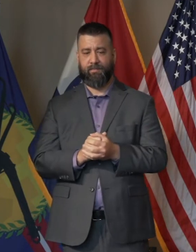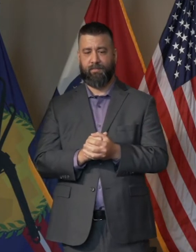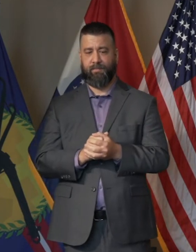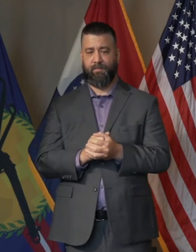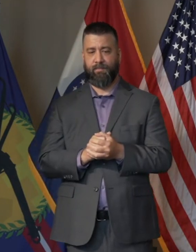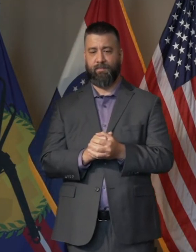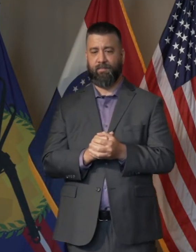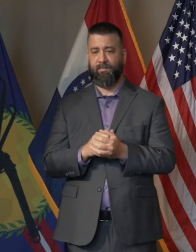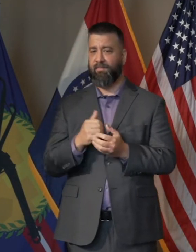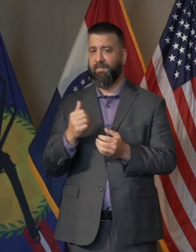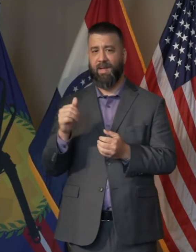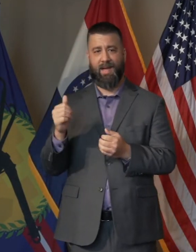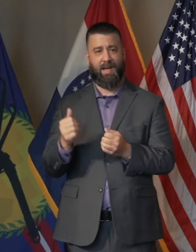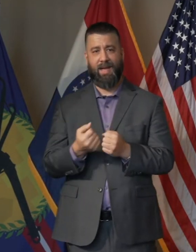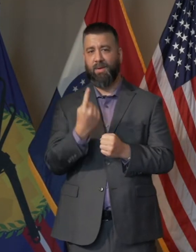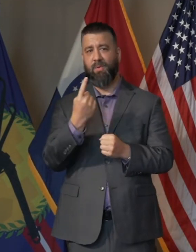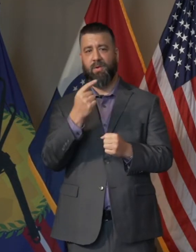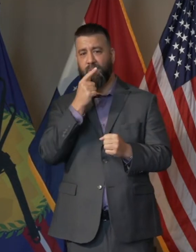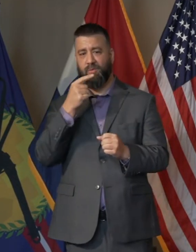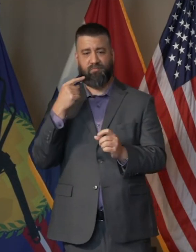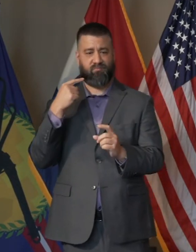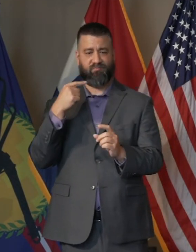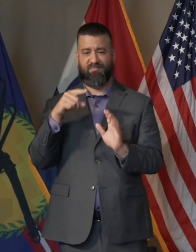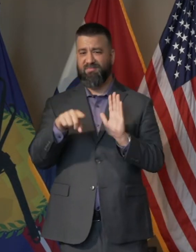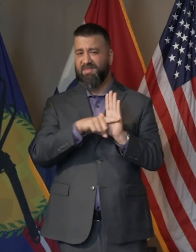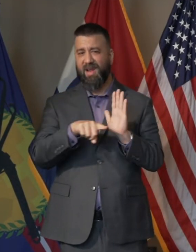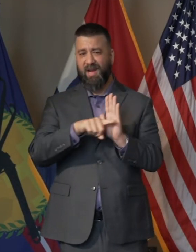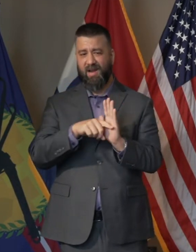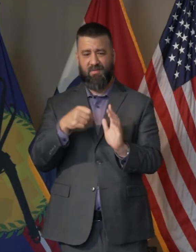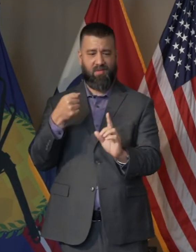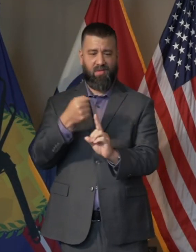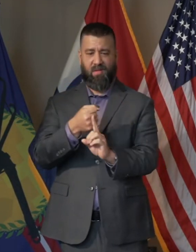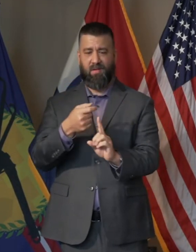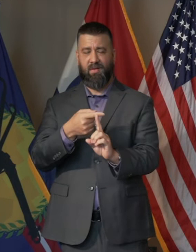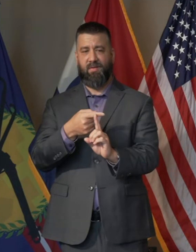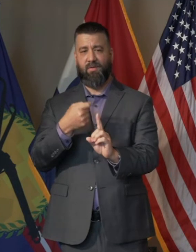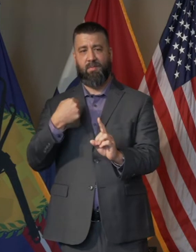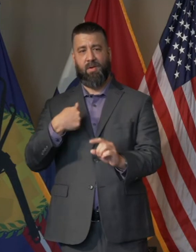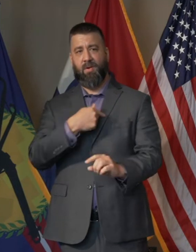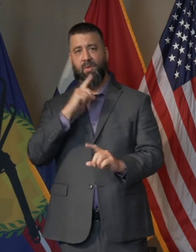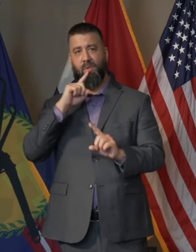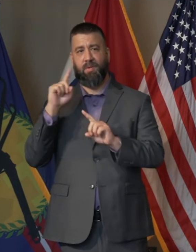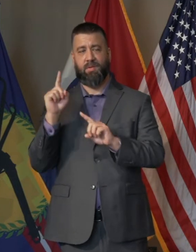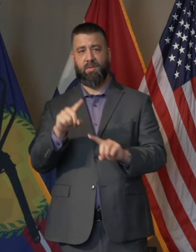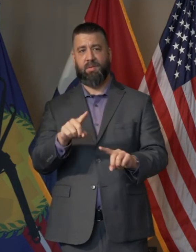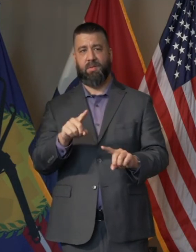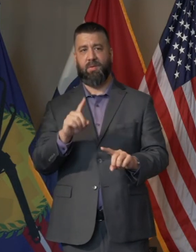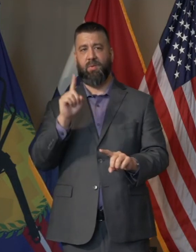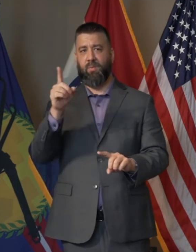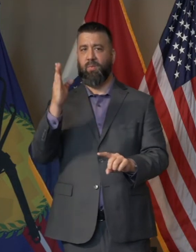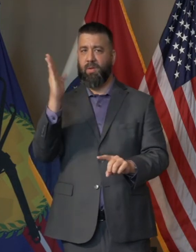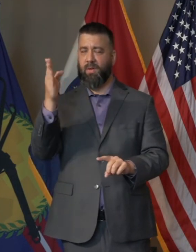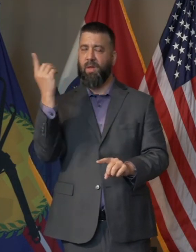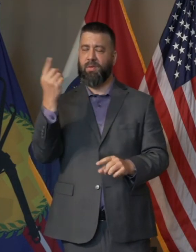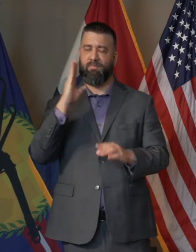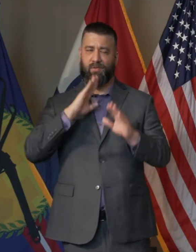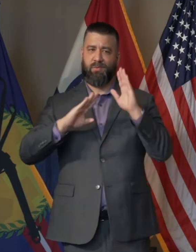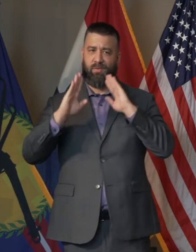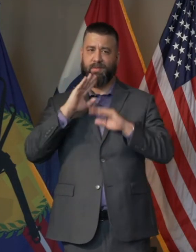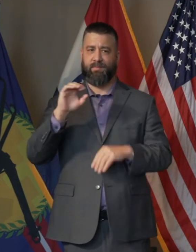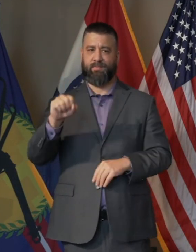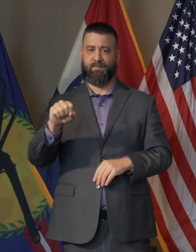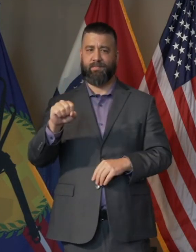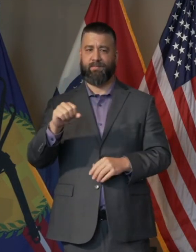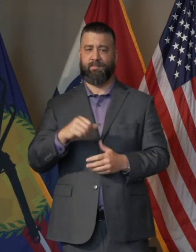negatively impacted by any of our public health orders in any of our business sectors, in any of our industries, will always be frustrated by